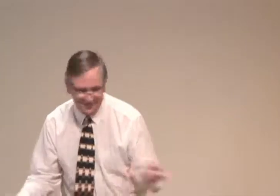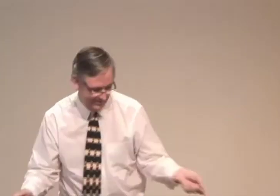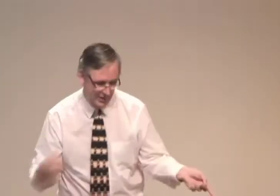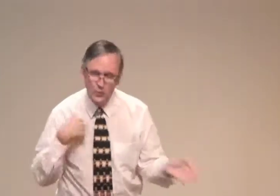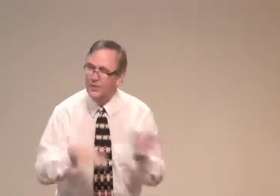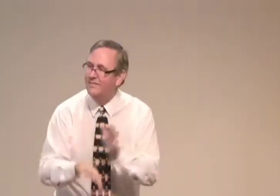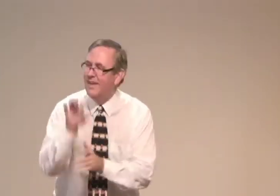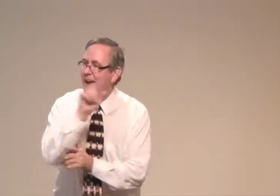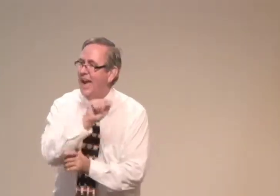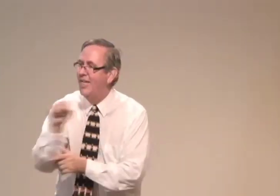me